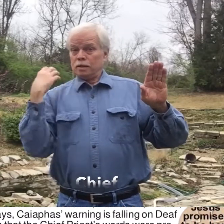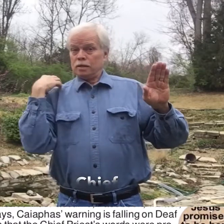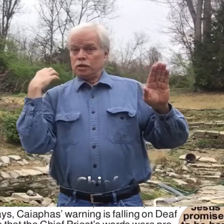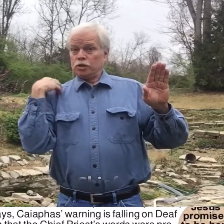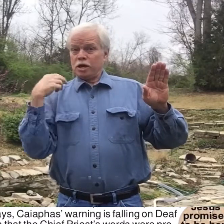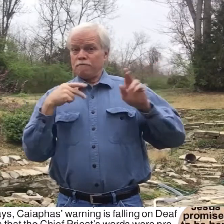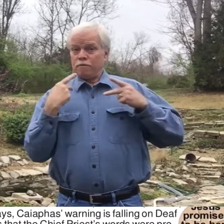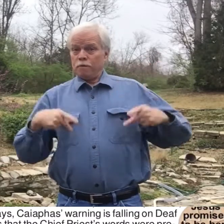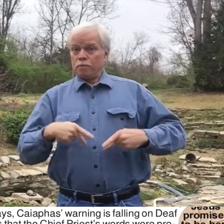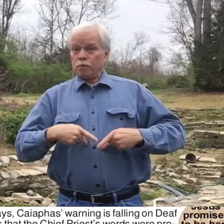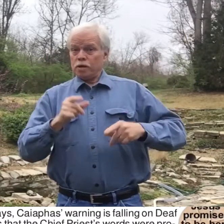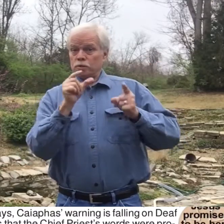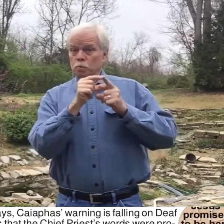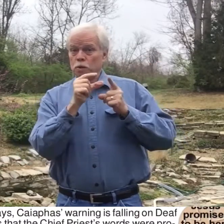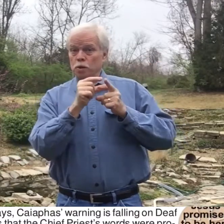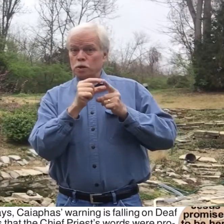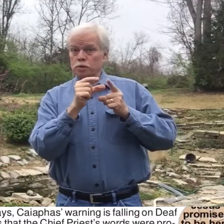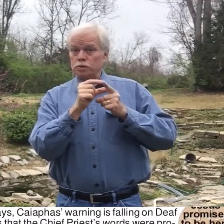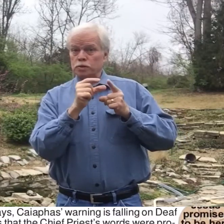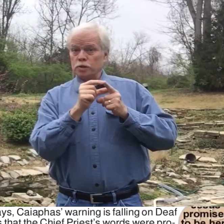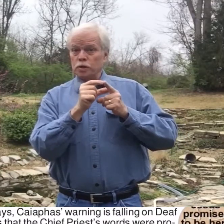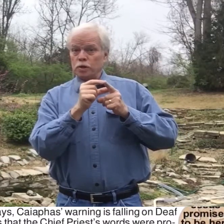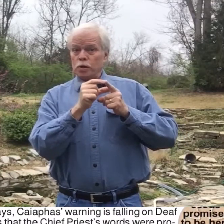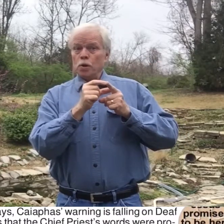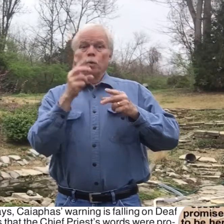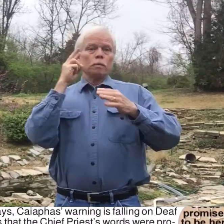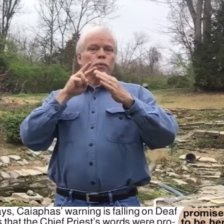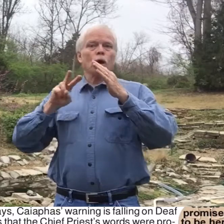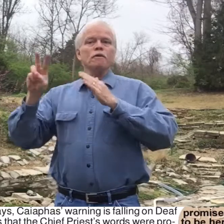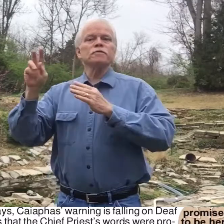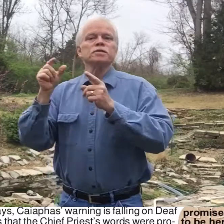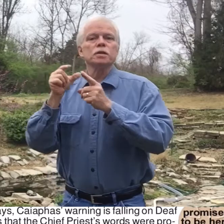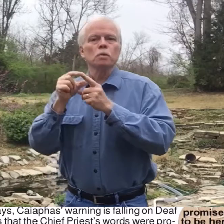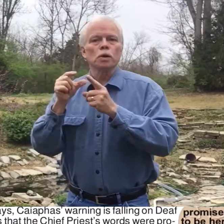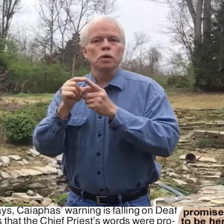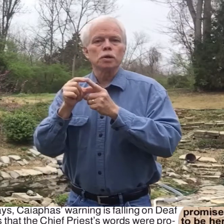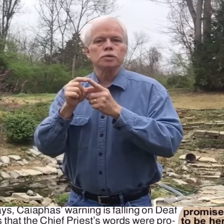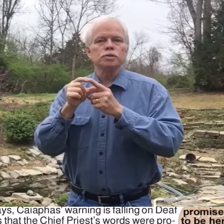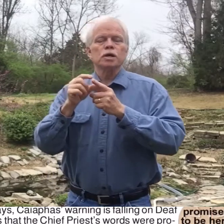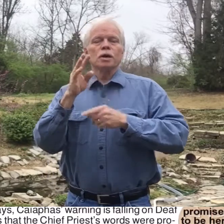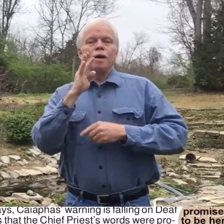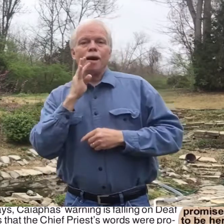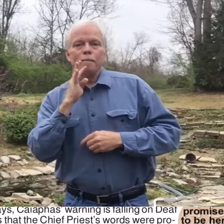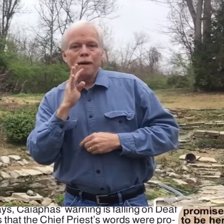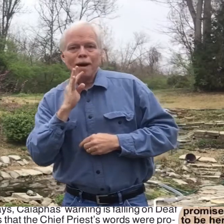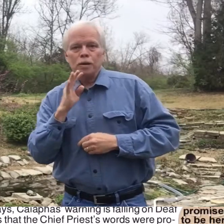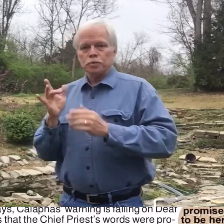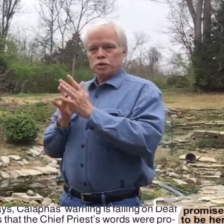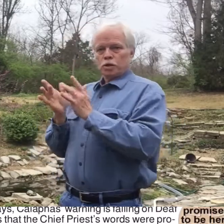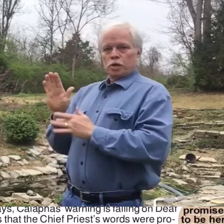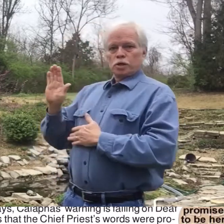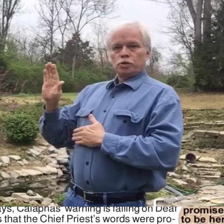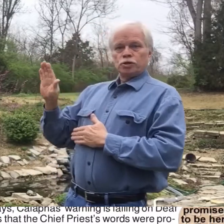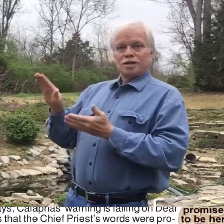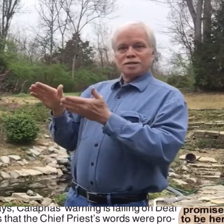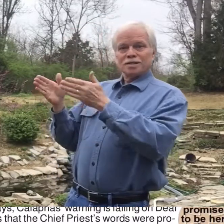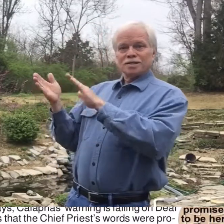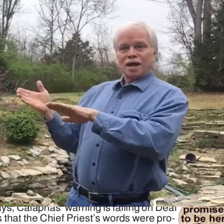the chief priest's words were prophecy words about Jesus'